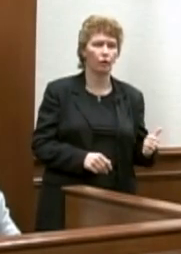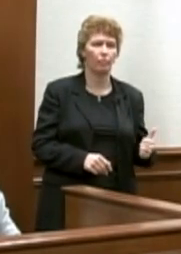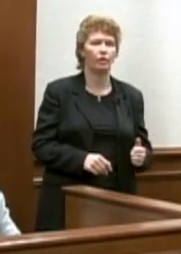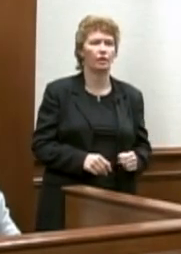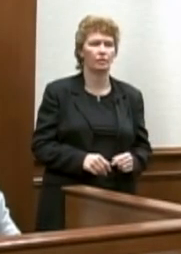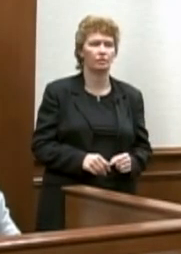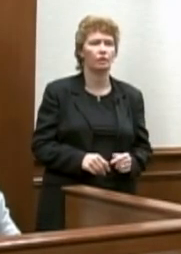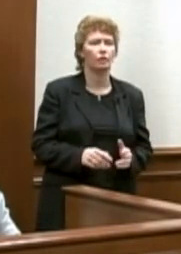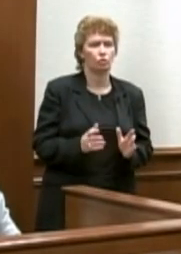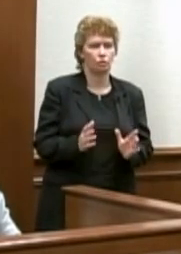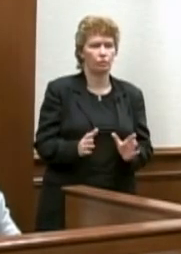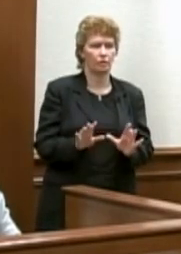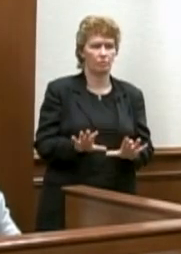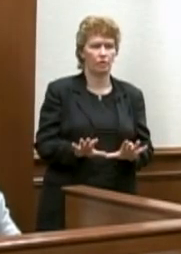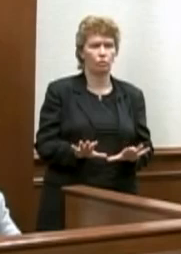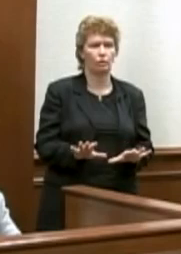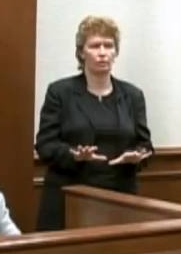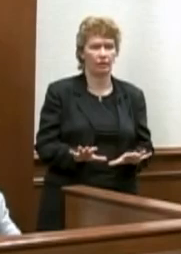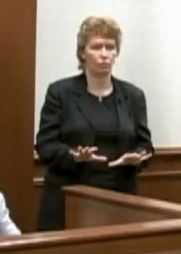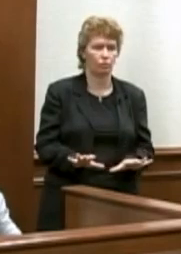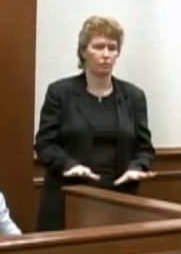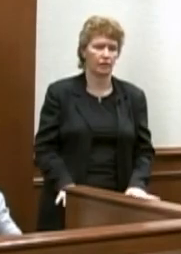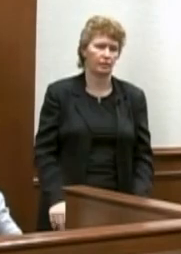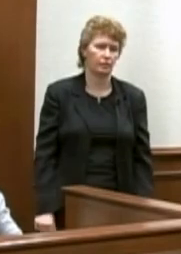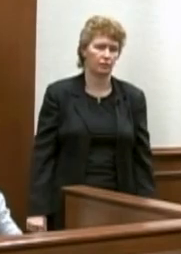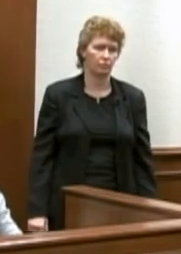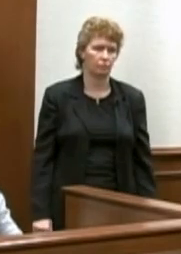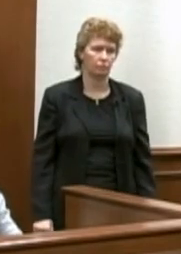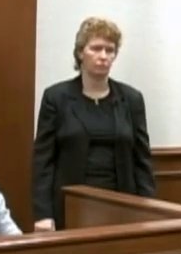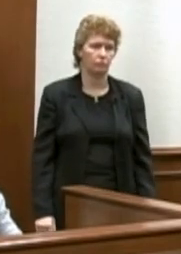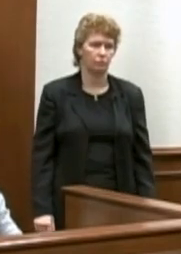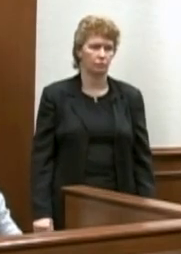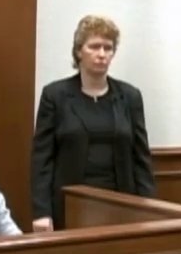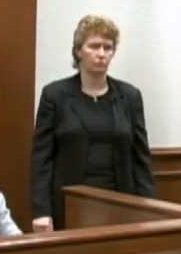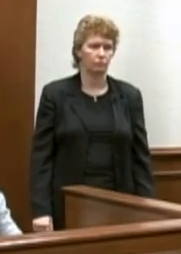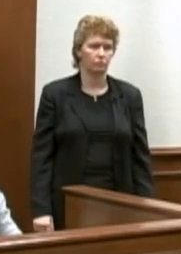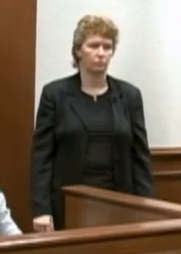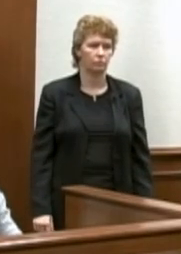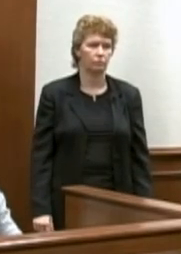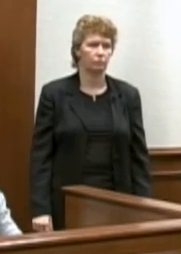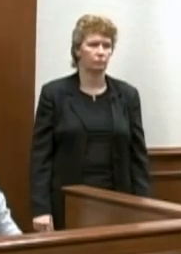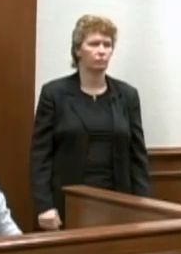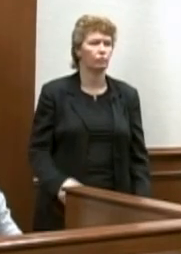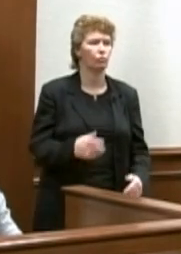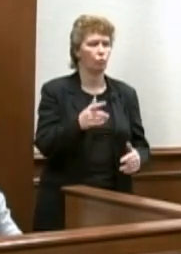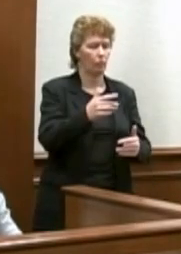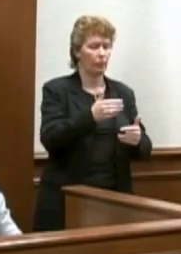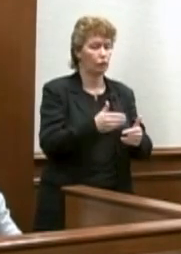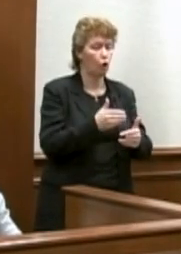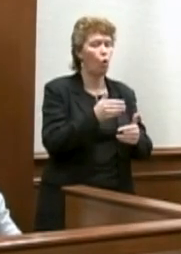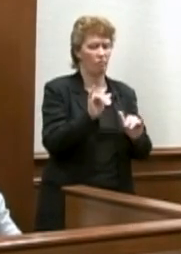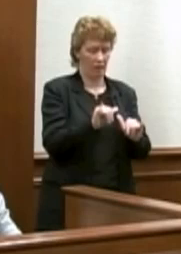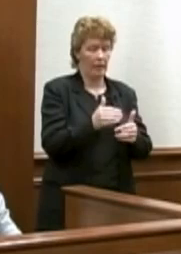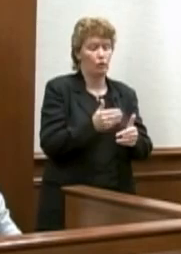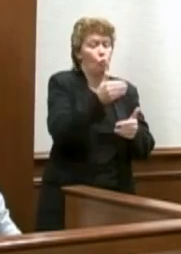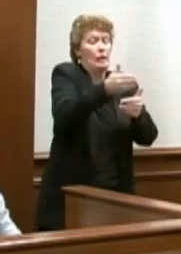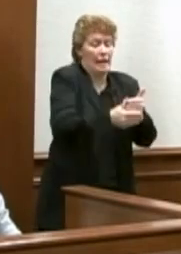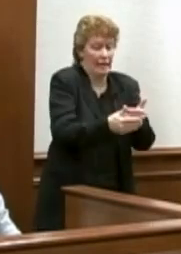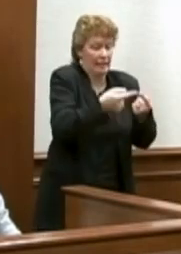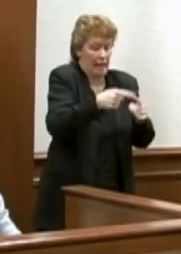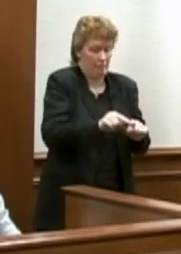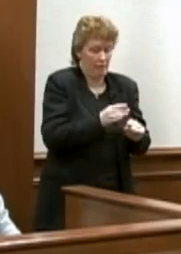house away because she was going to make sure everything was protected. And what did you do next?